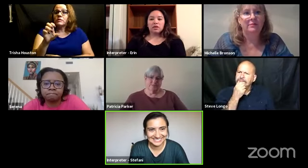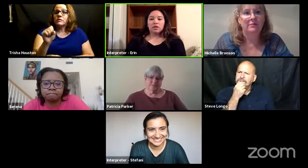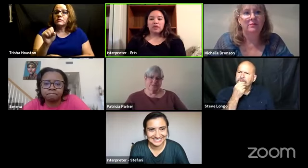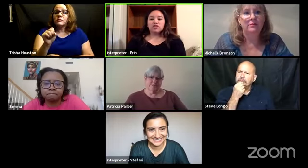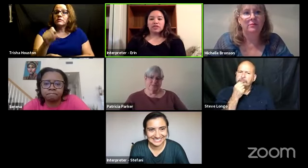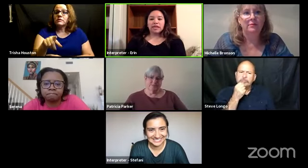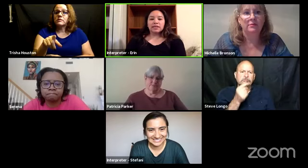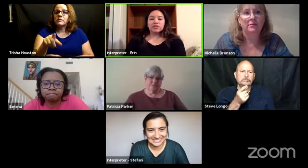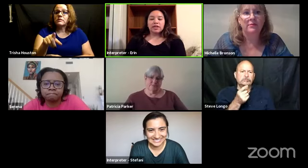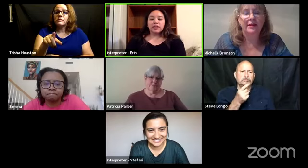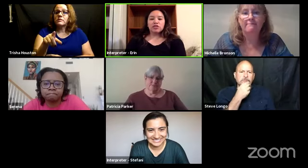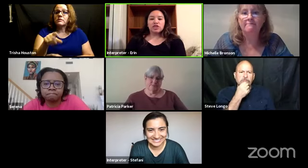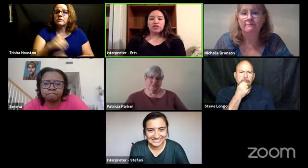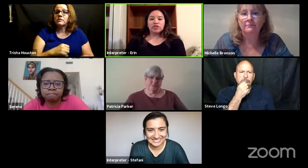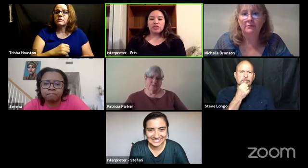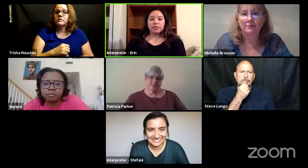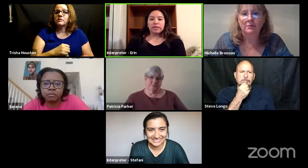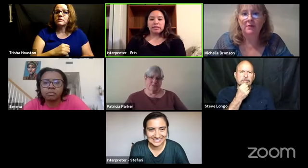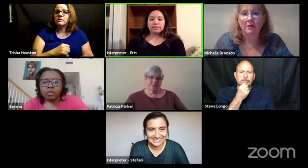Okay, and Trish is asking Serena, can you share the screen, please?